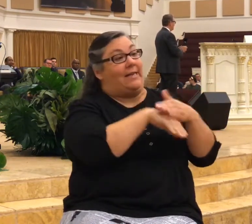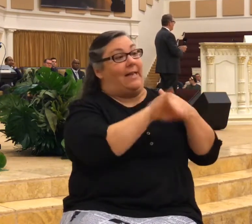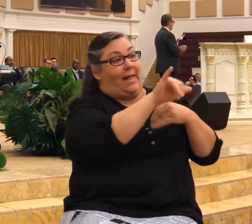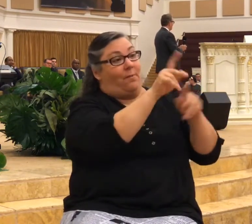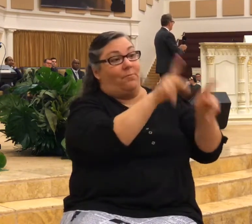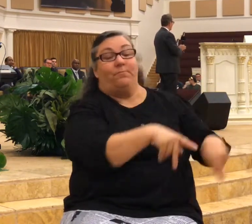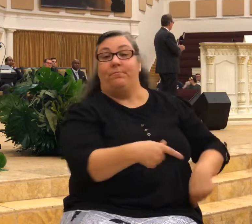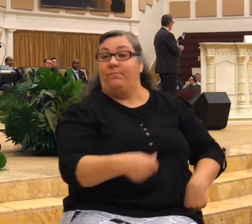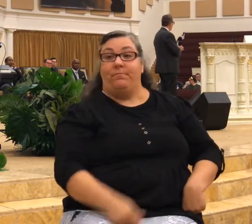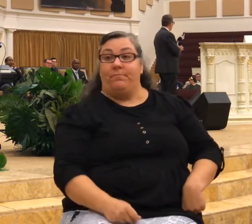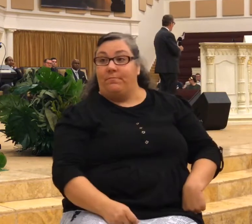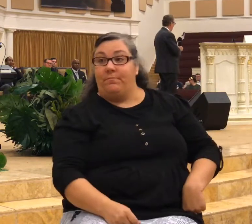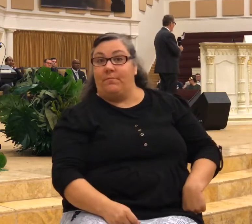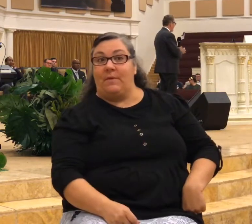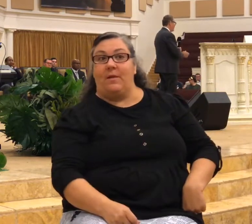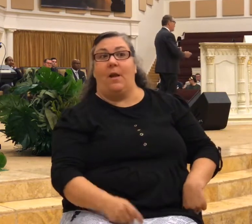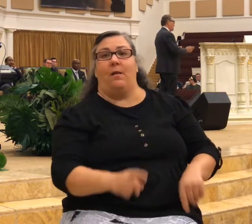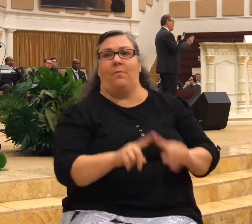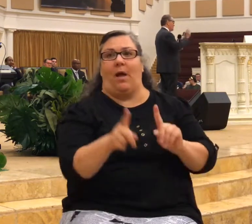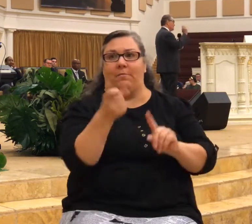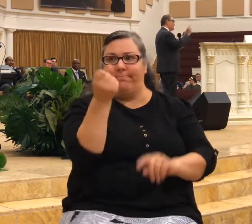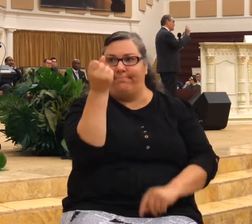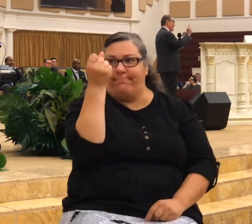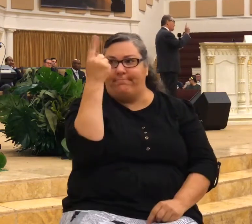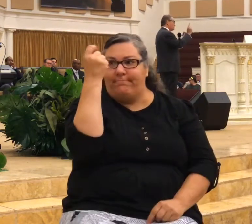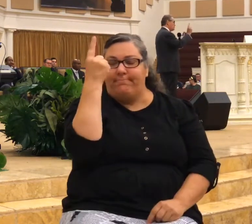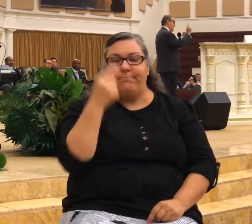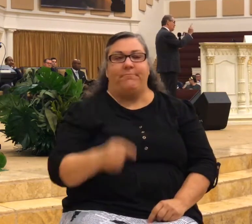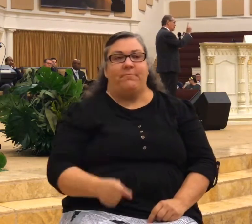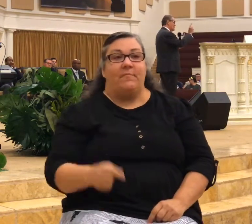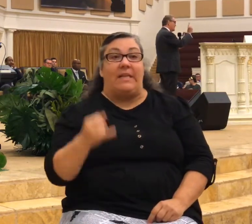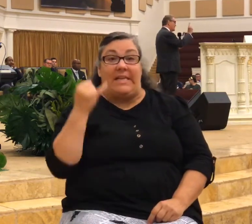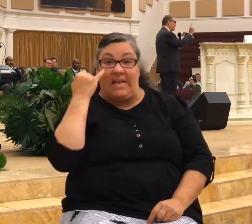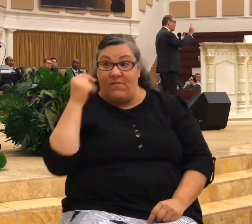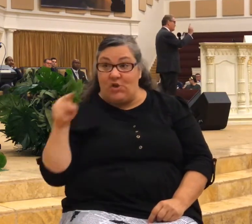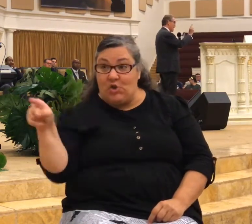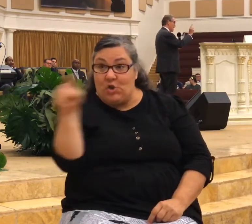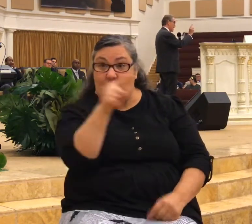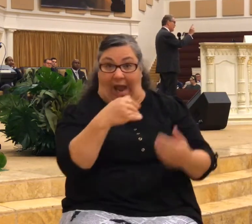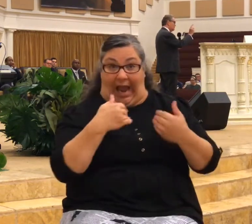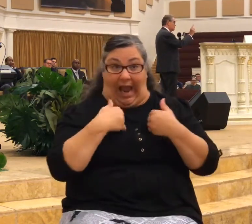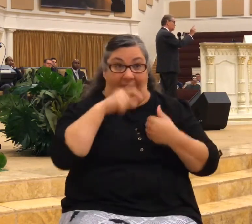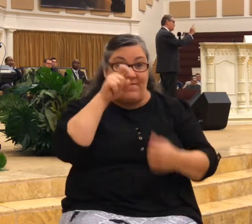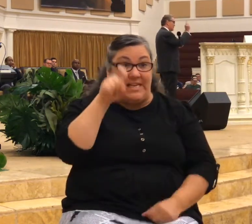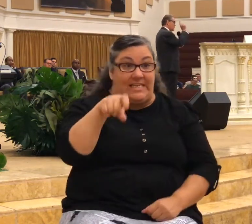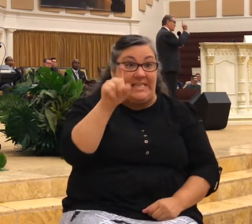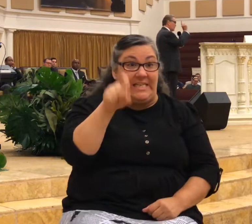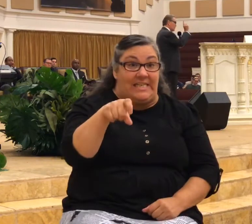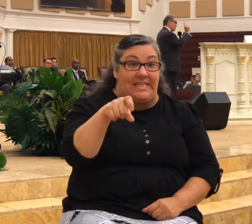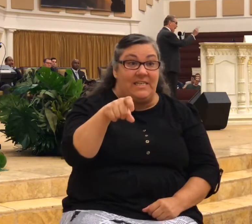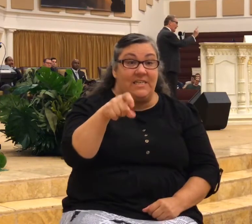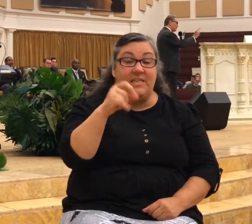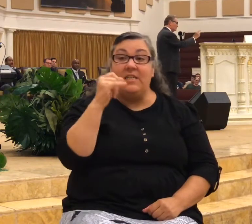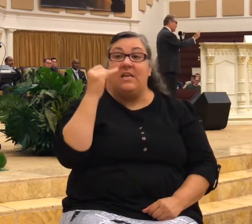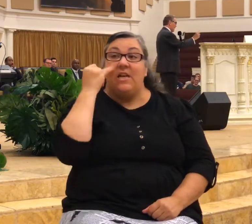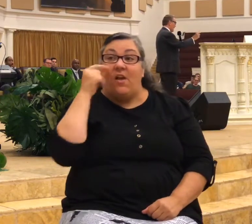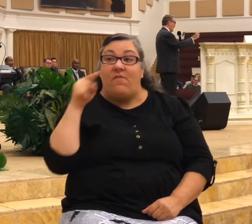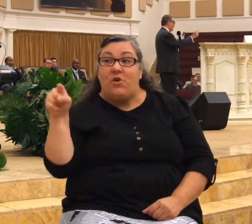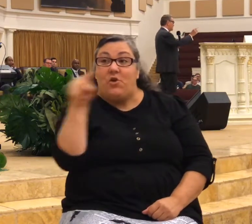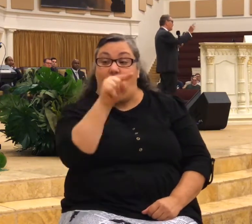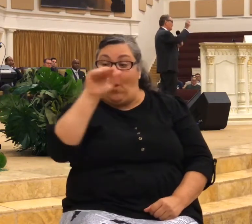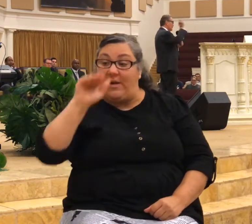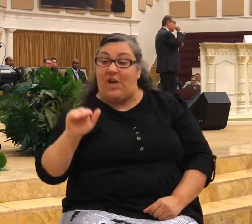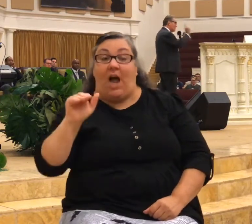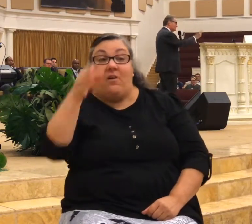needed. But I just want to tell you, anytime you have a need from God, if you're a child of